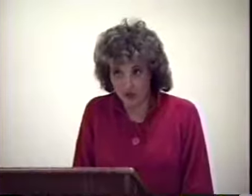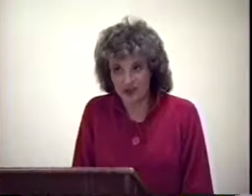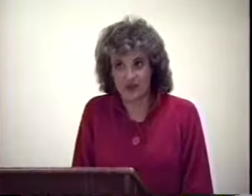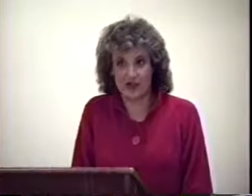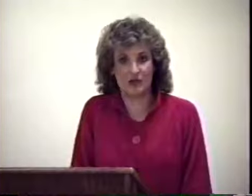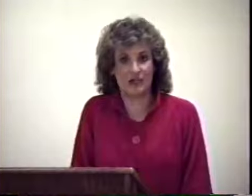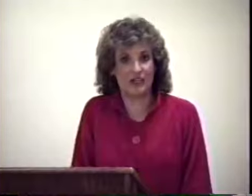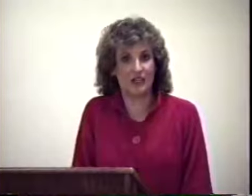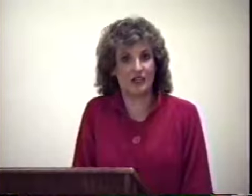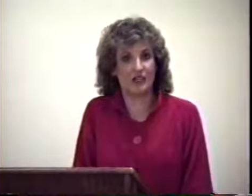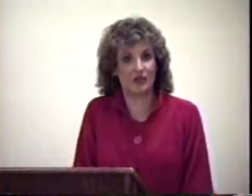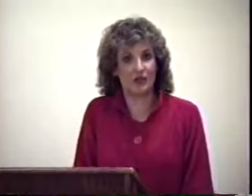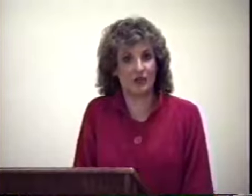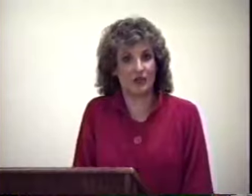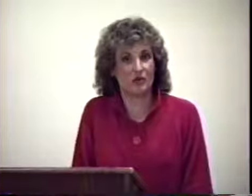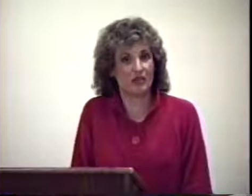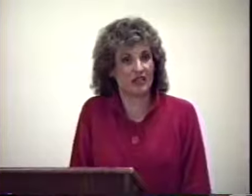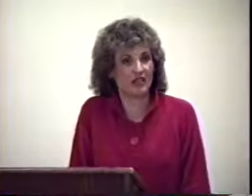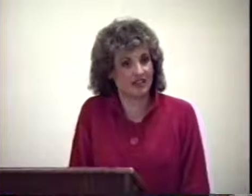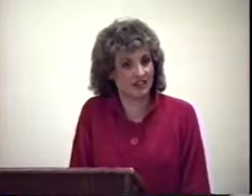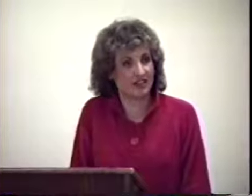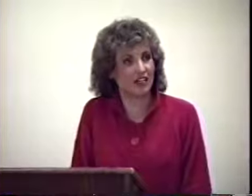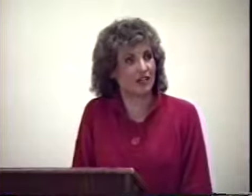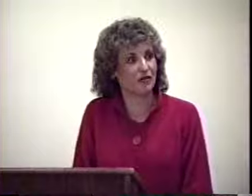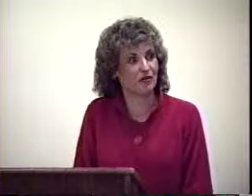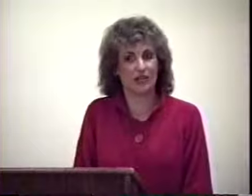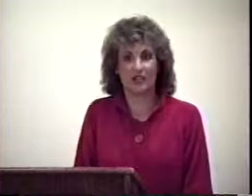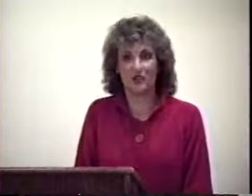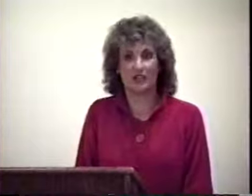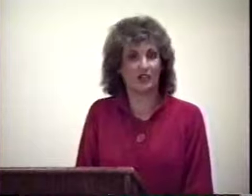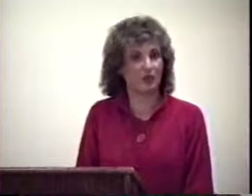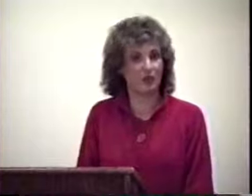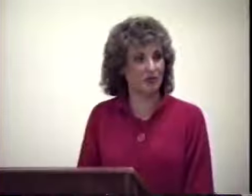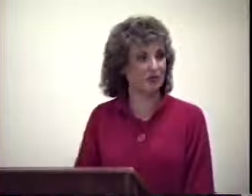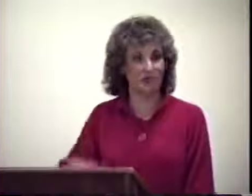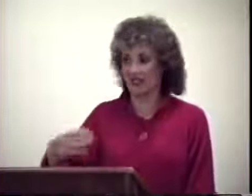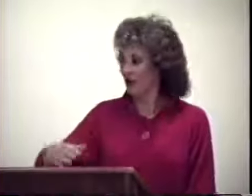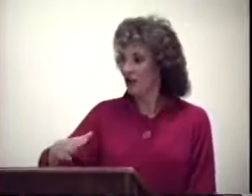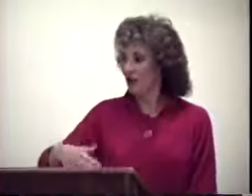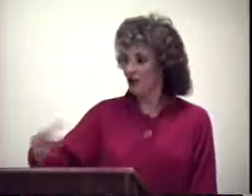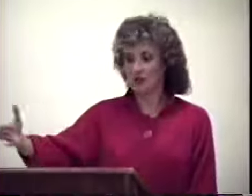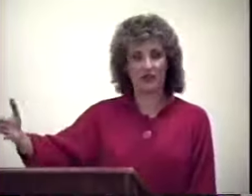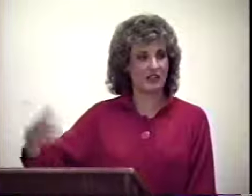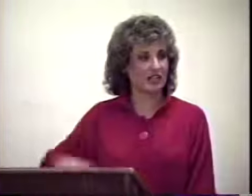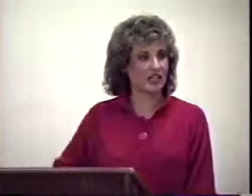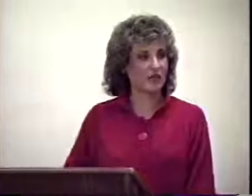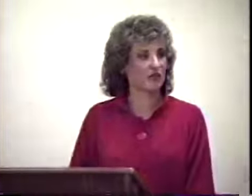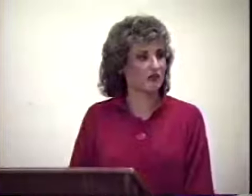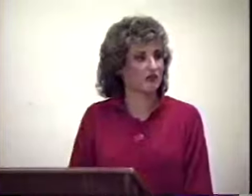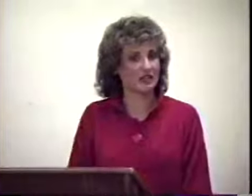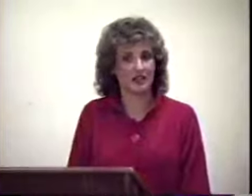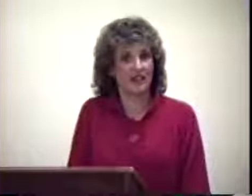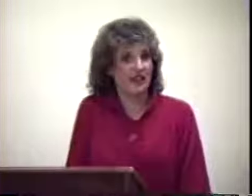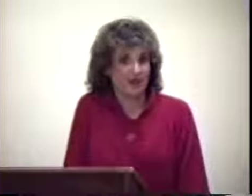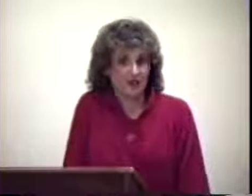with Jim and I even, that we communicated in sign language, right, when there were people like from here to that table from us, and